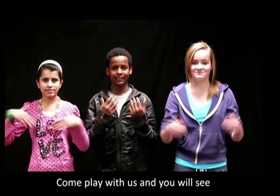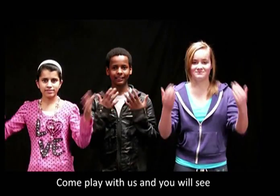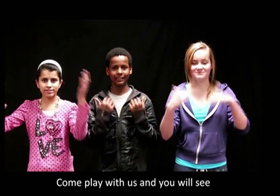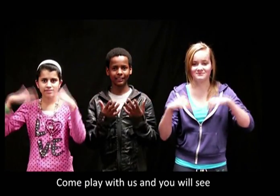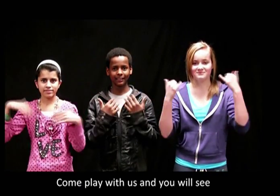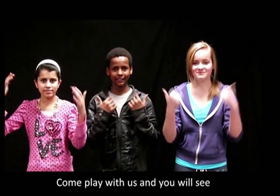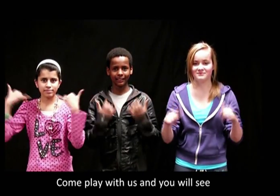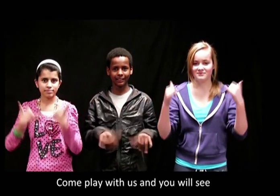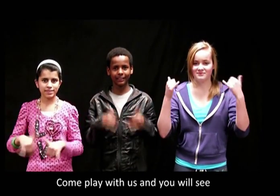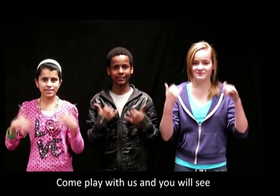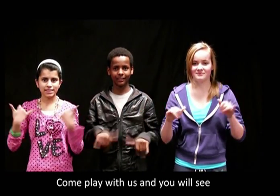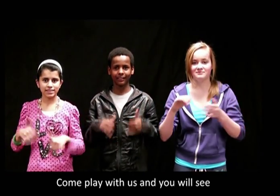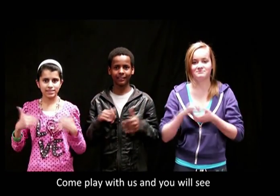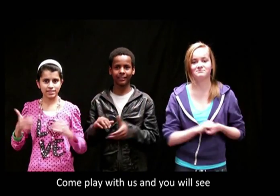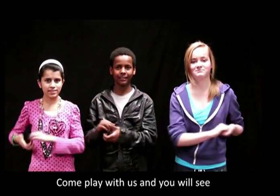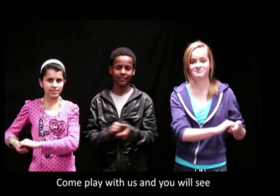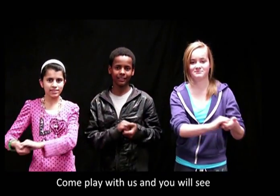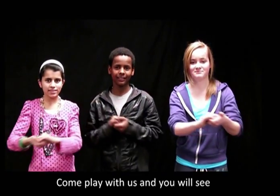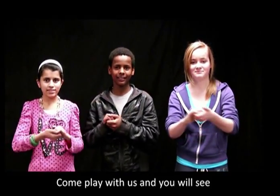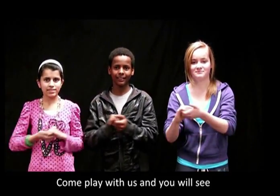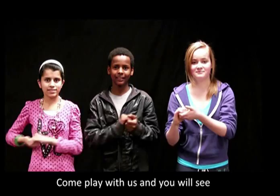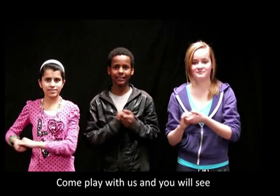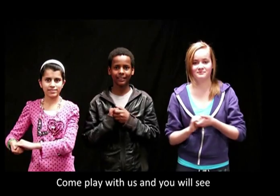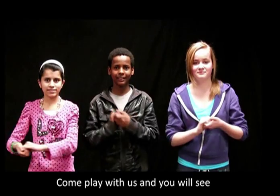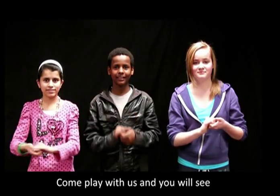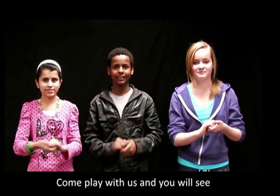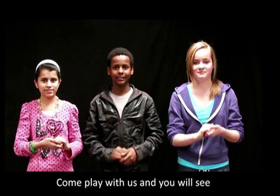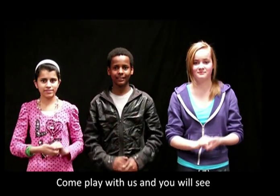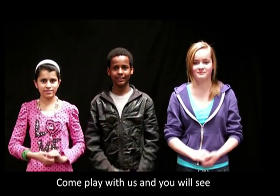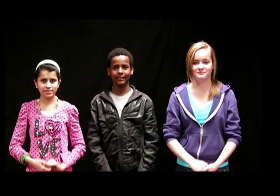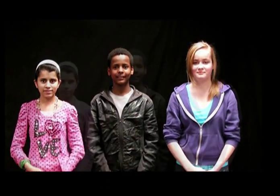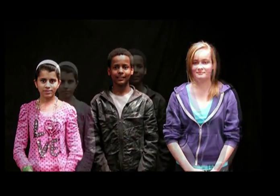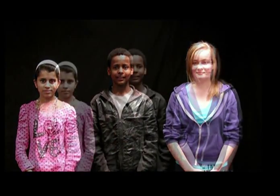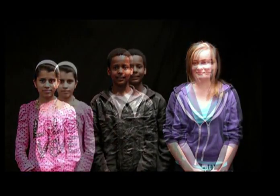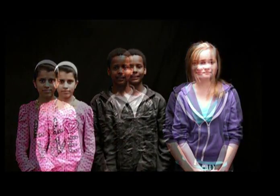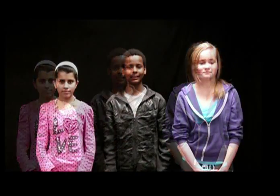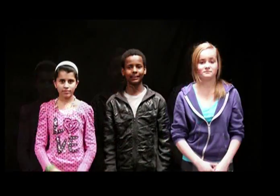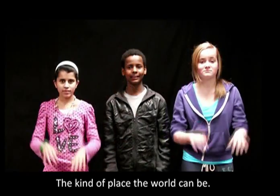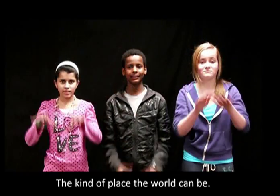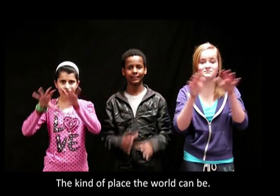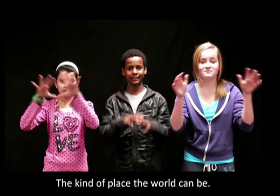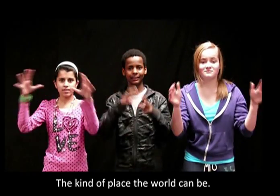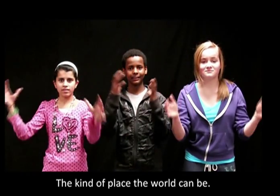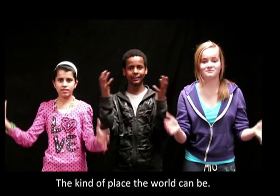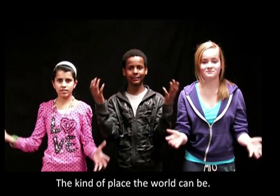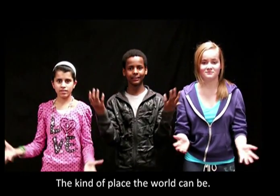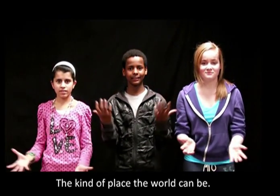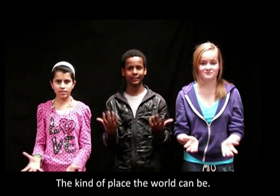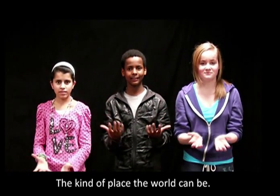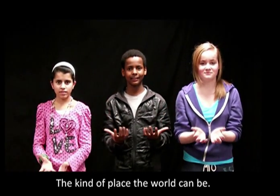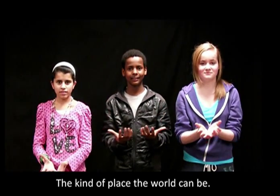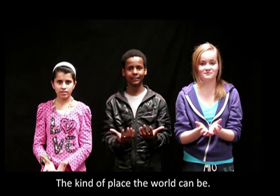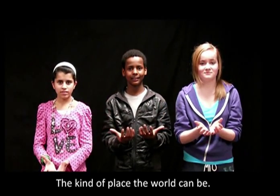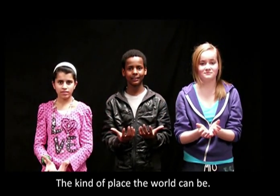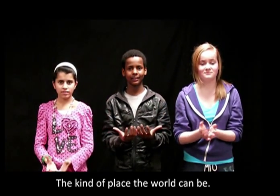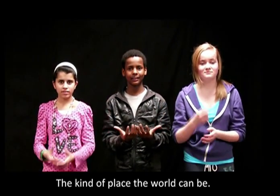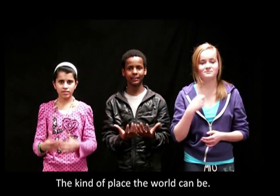Come play with us and you will see the kind of place the world